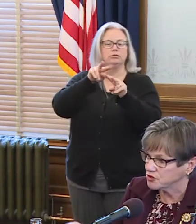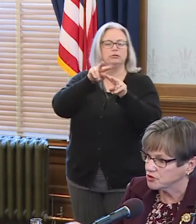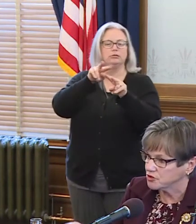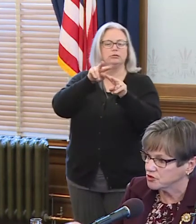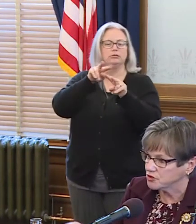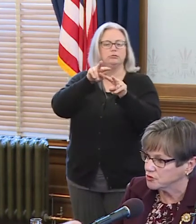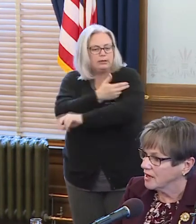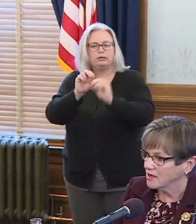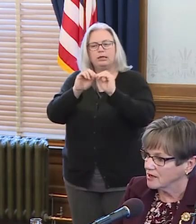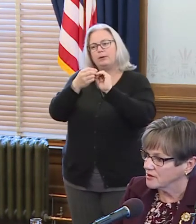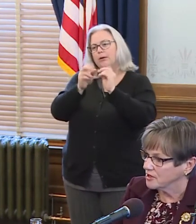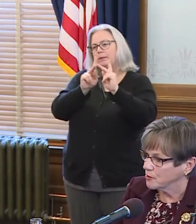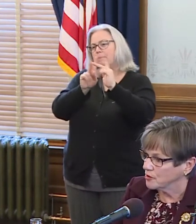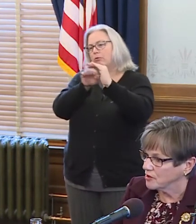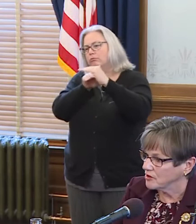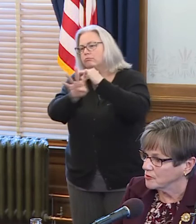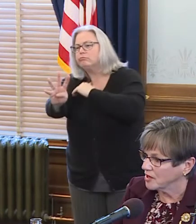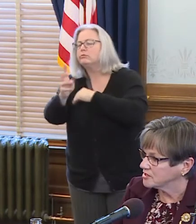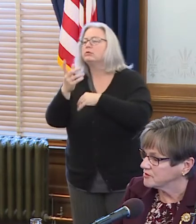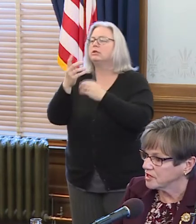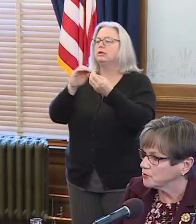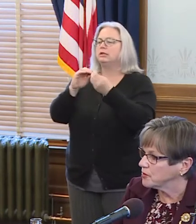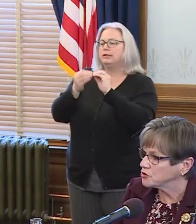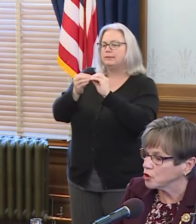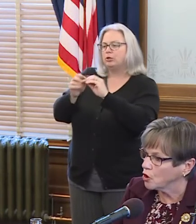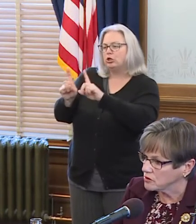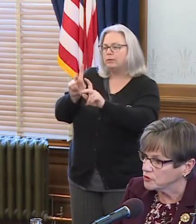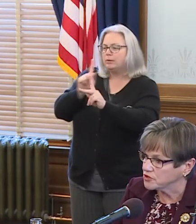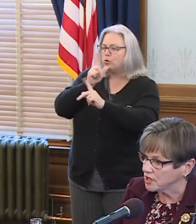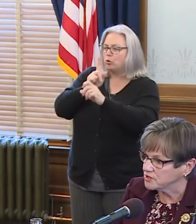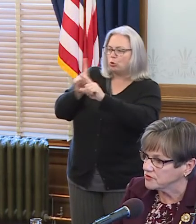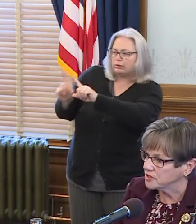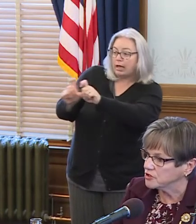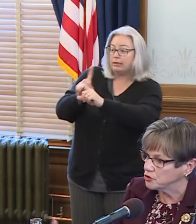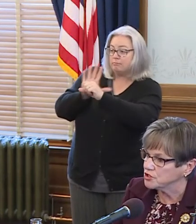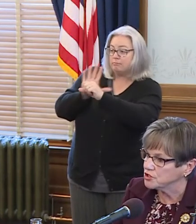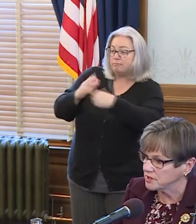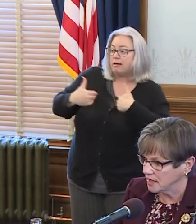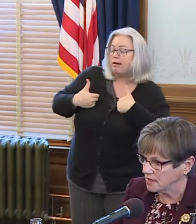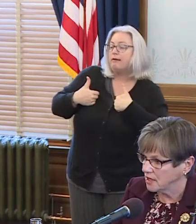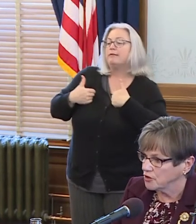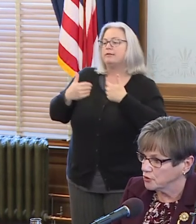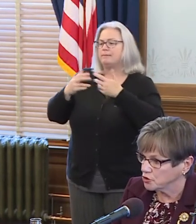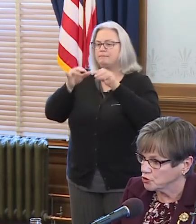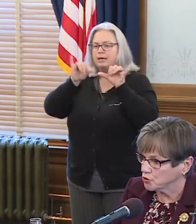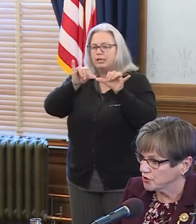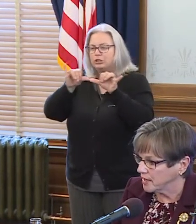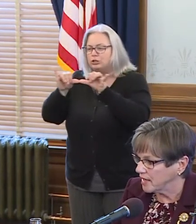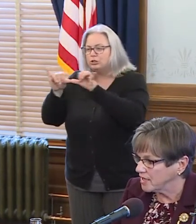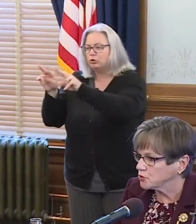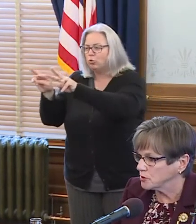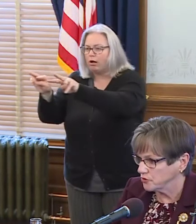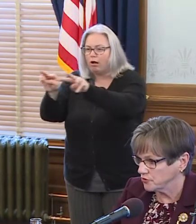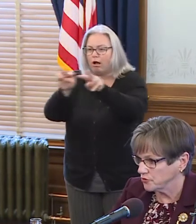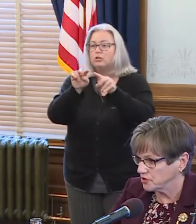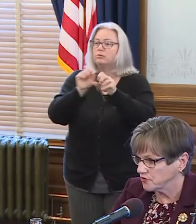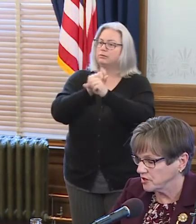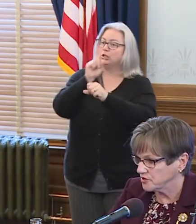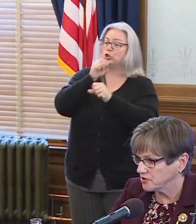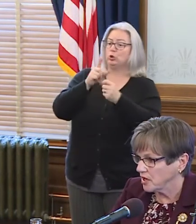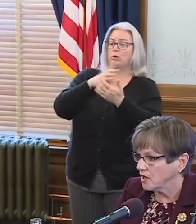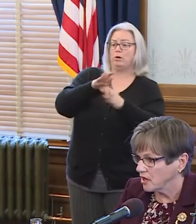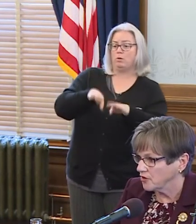hospitalizations, measuring the number of positive tests, measuring all of those kinds of things, and using that to ensure that as we move through